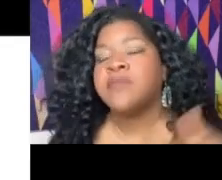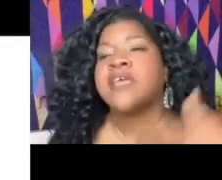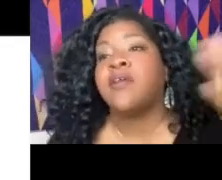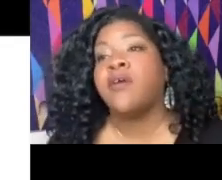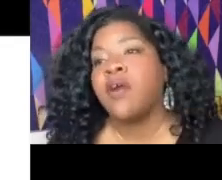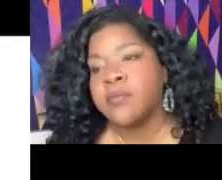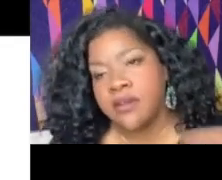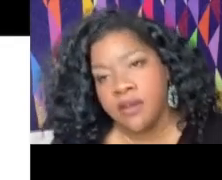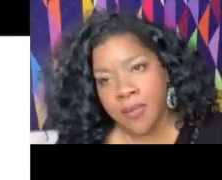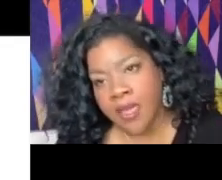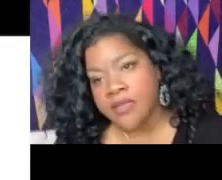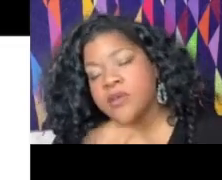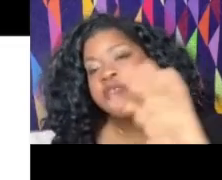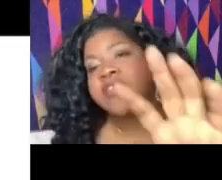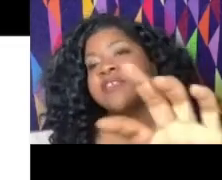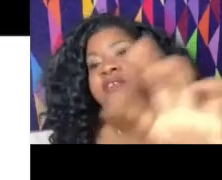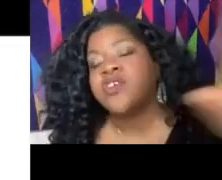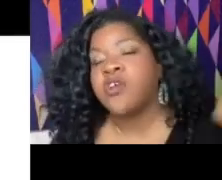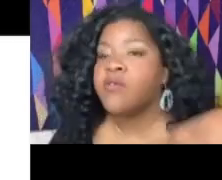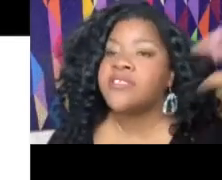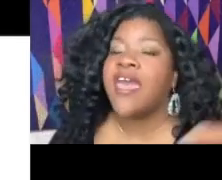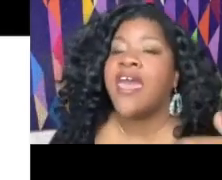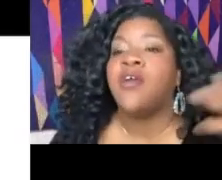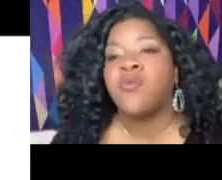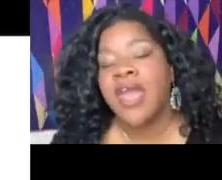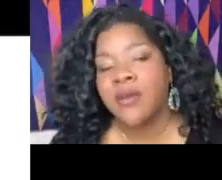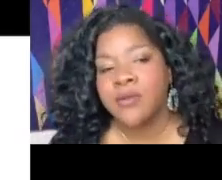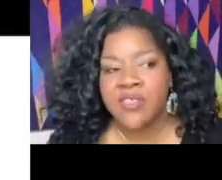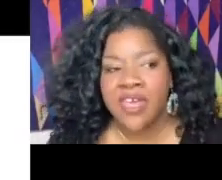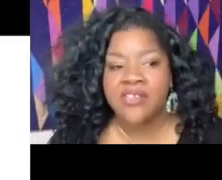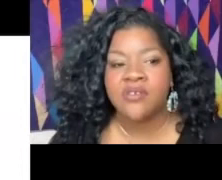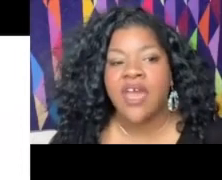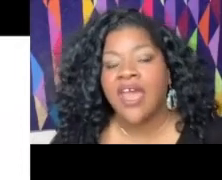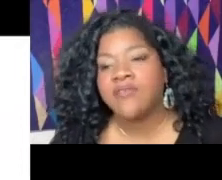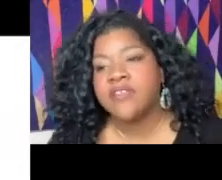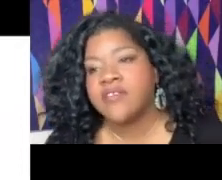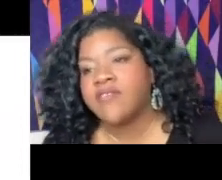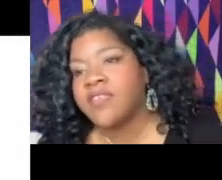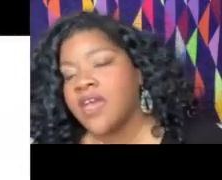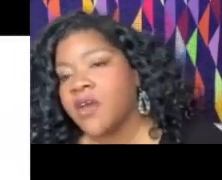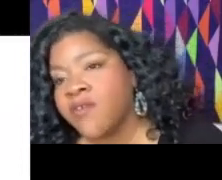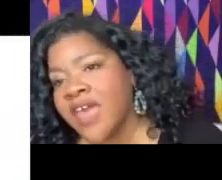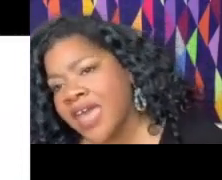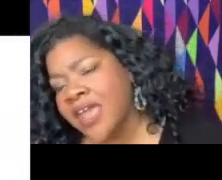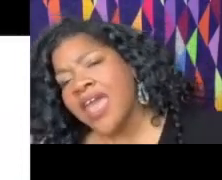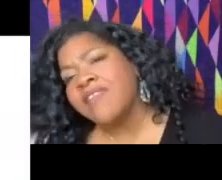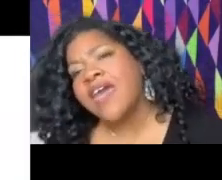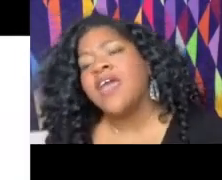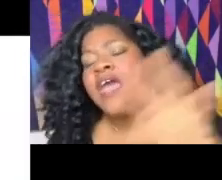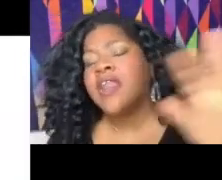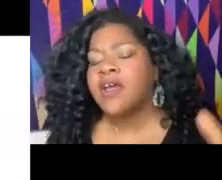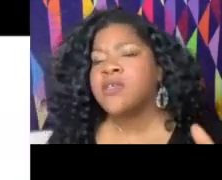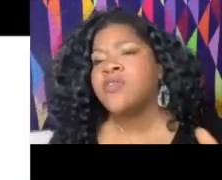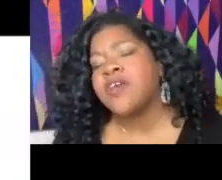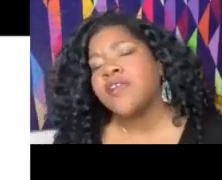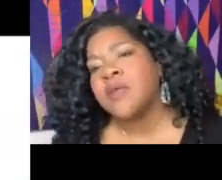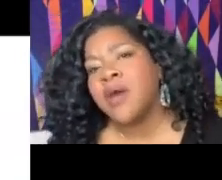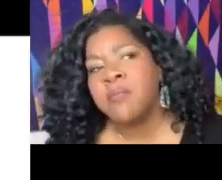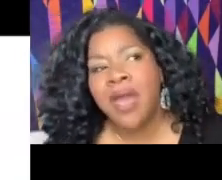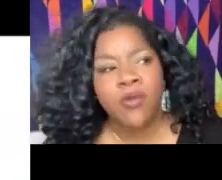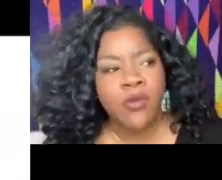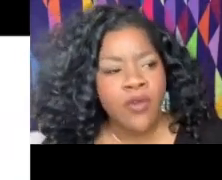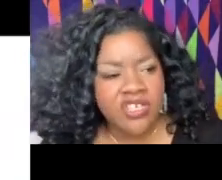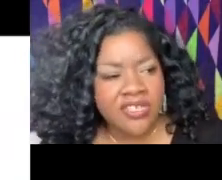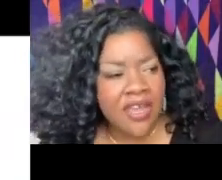grievous homicidal harm to her. So this turns that around so that I do not have to live in the echo of that. And I also think a lot